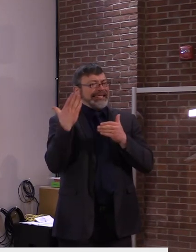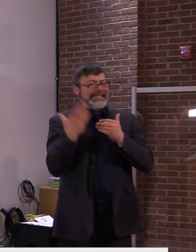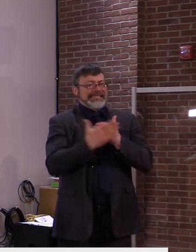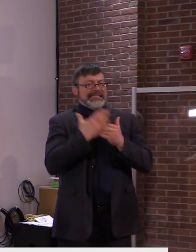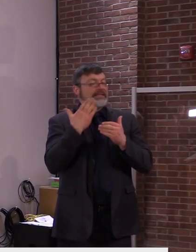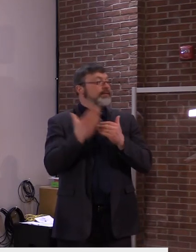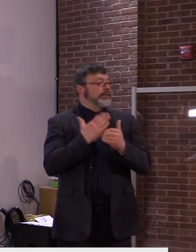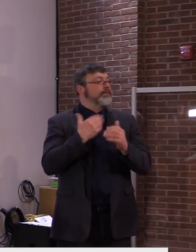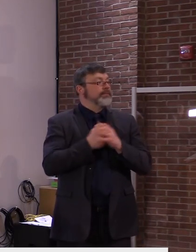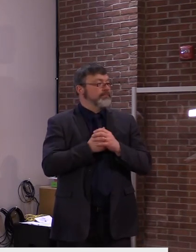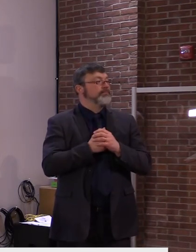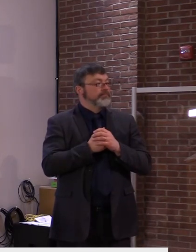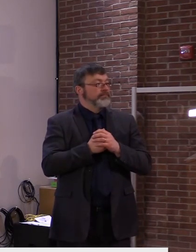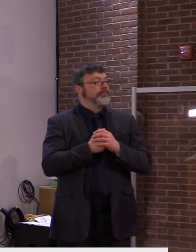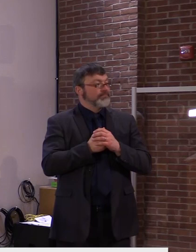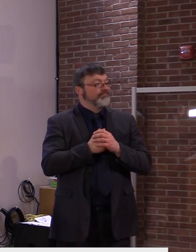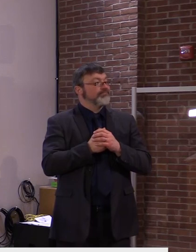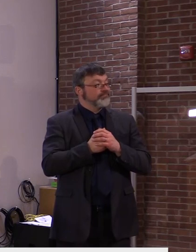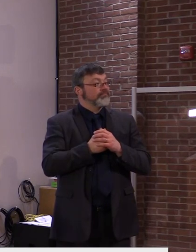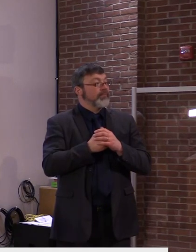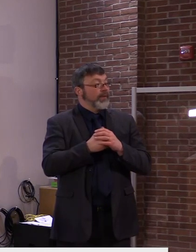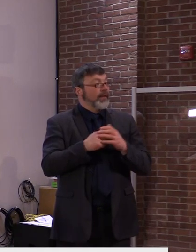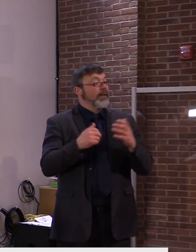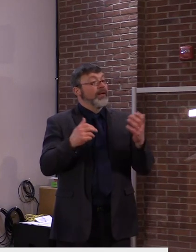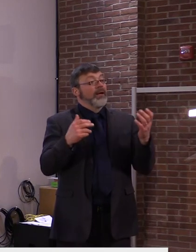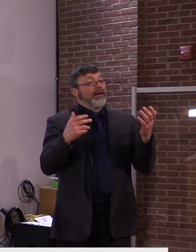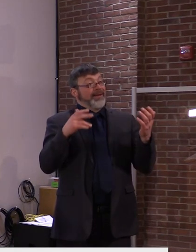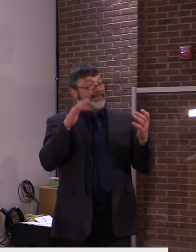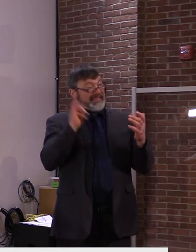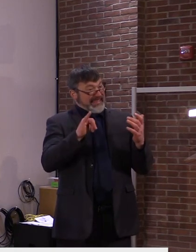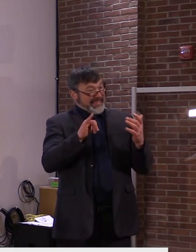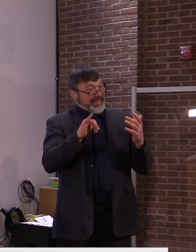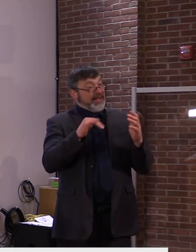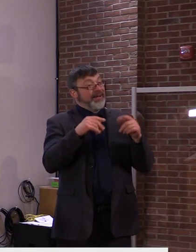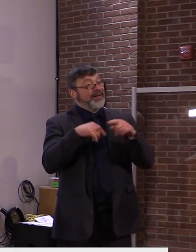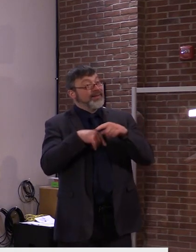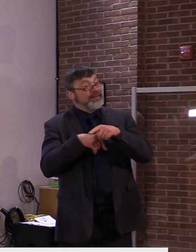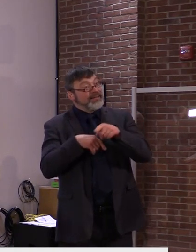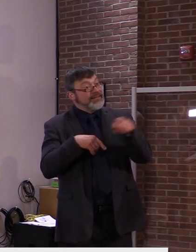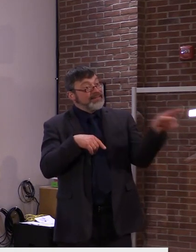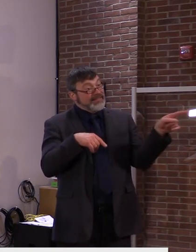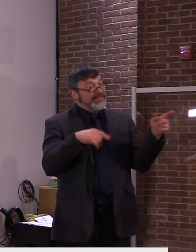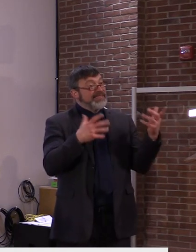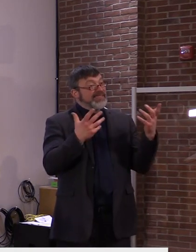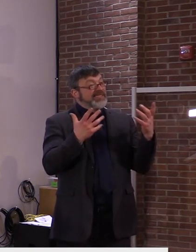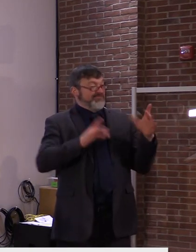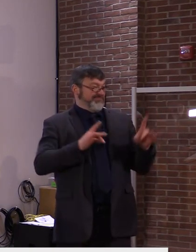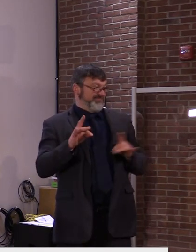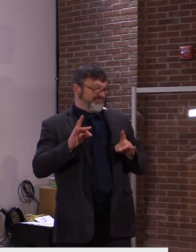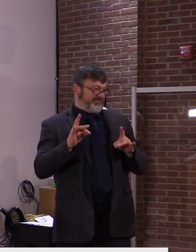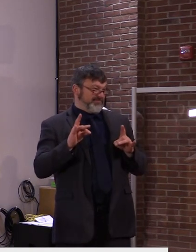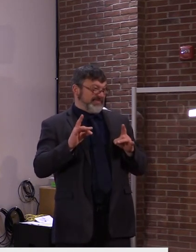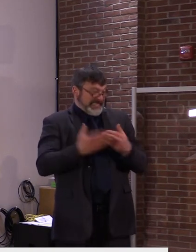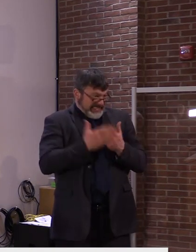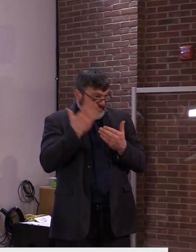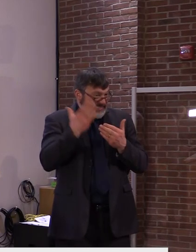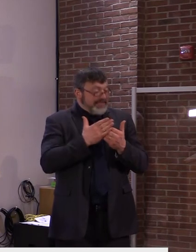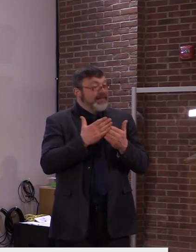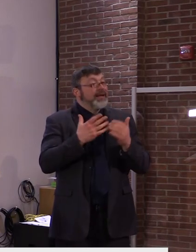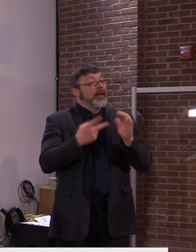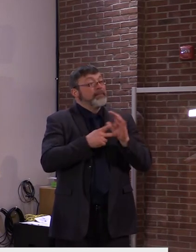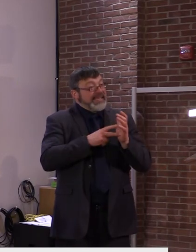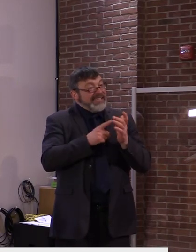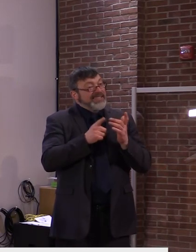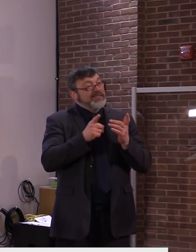deaths. It's been found in 34 states now, and I've said many times we do expect it to find it in